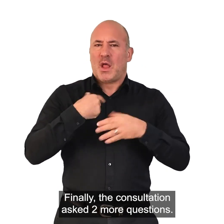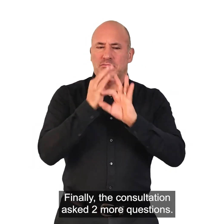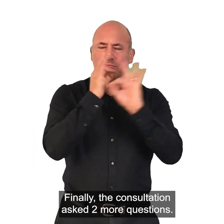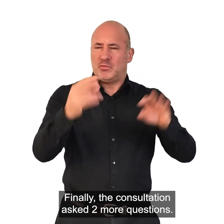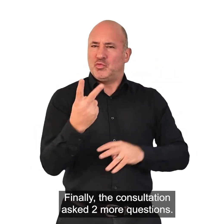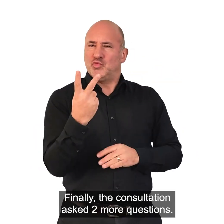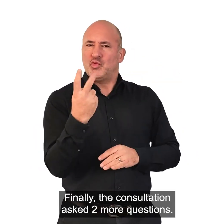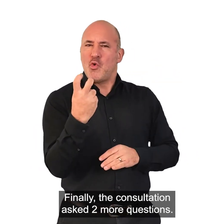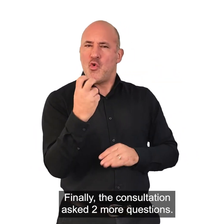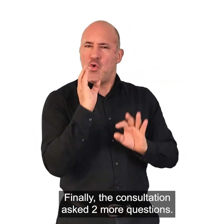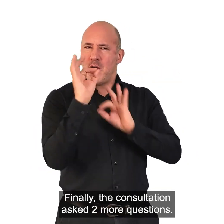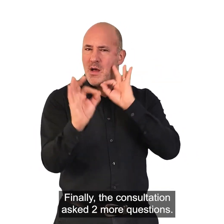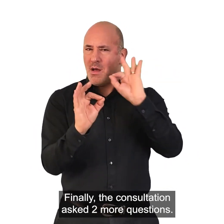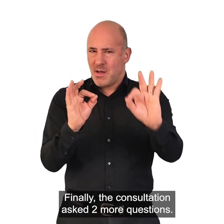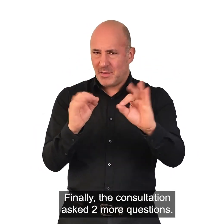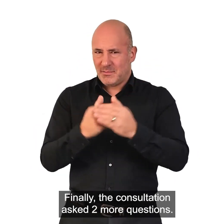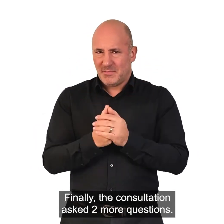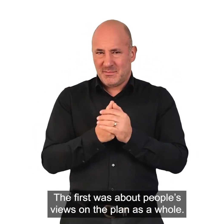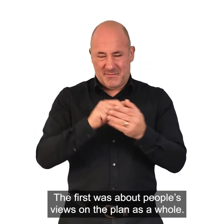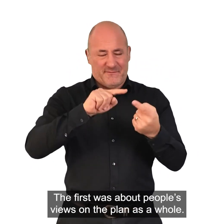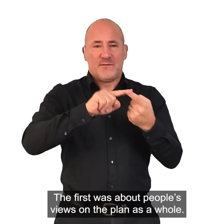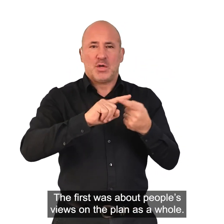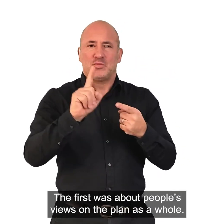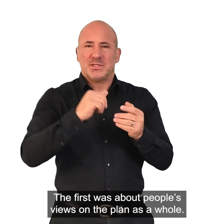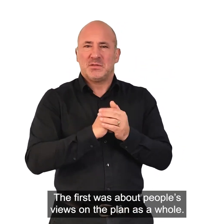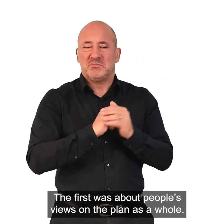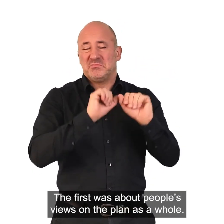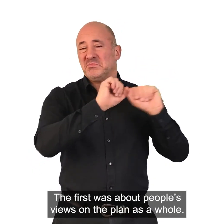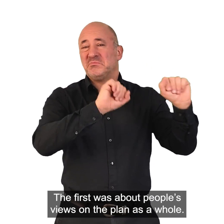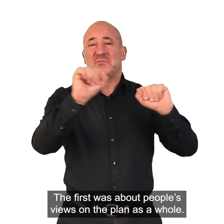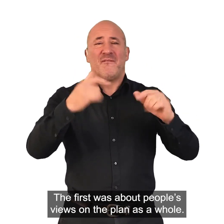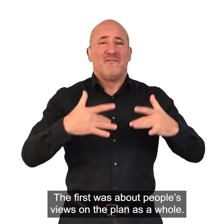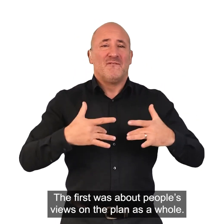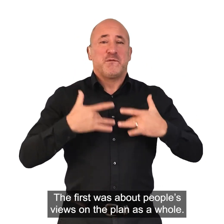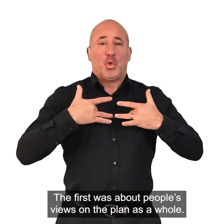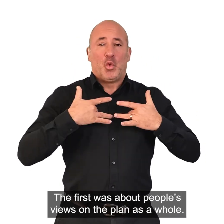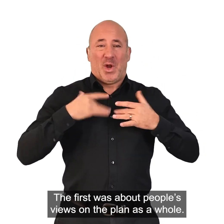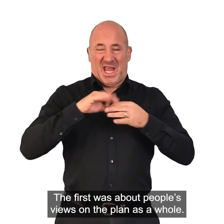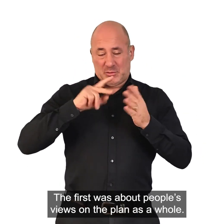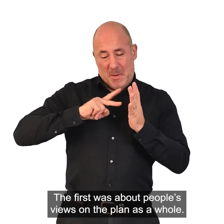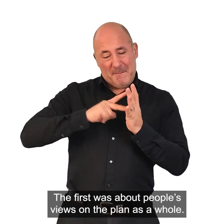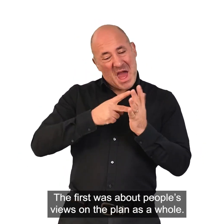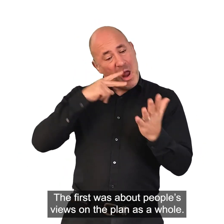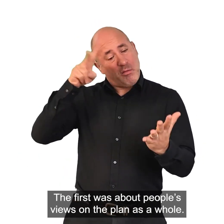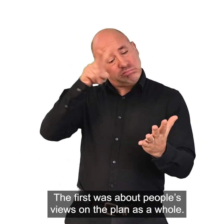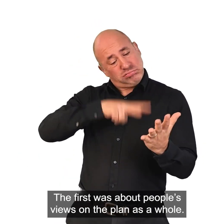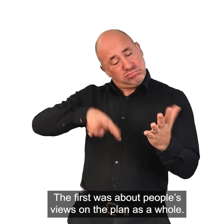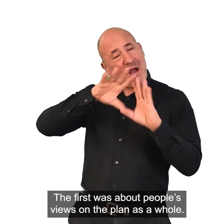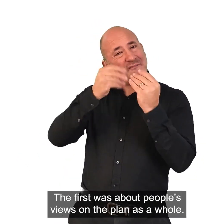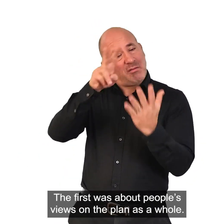Finally, the consultation asked 2 more questions. The first was about people's views on the plan as a whole.